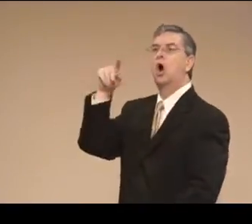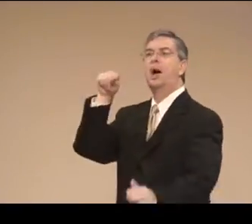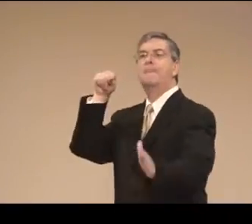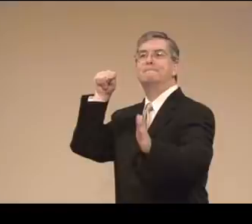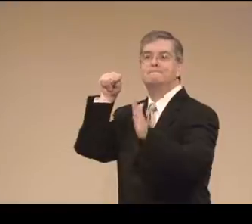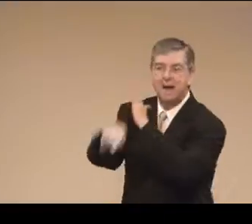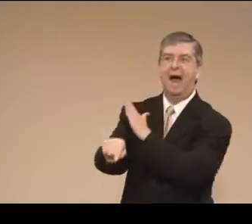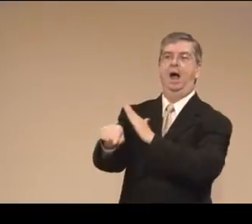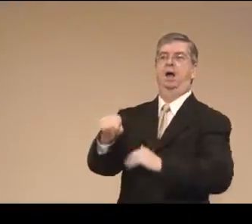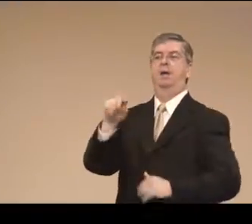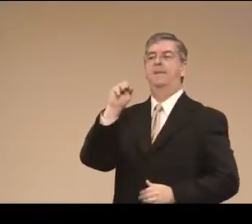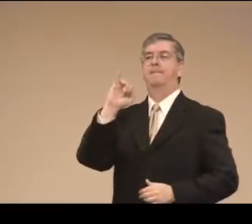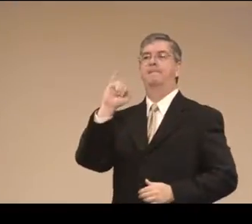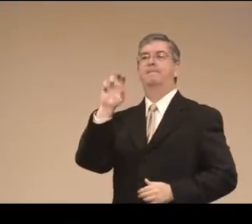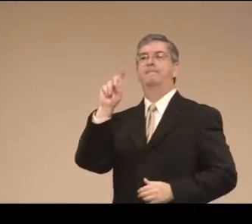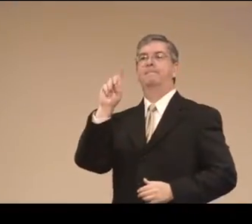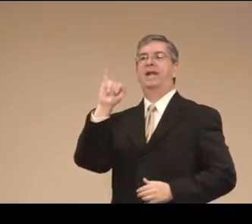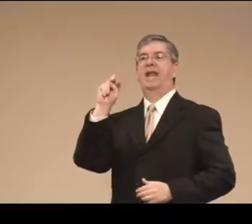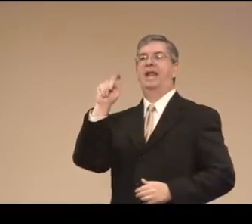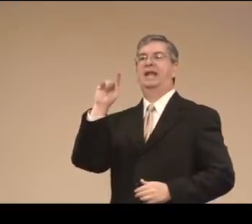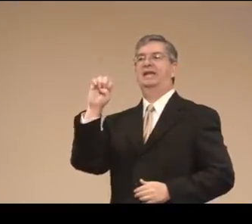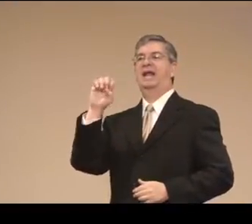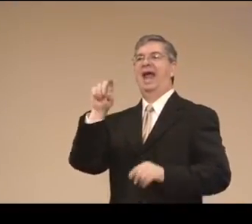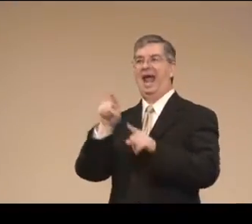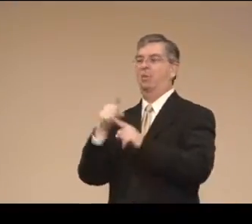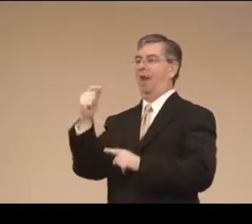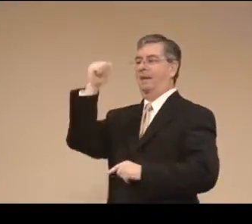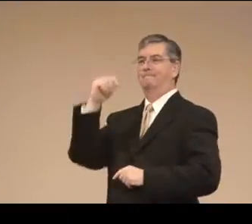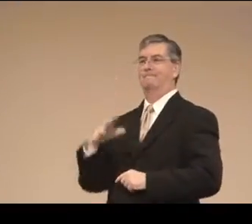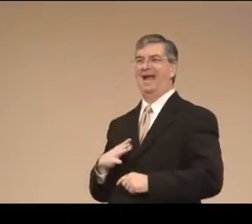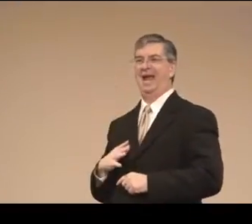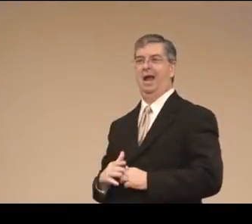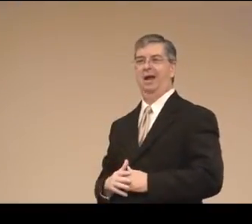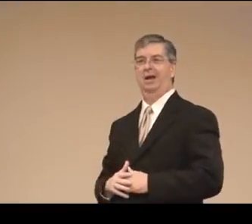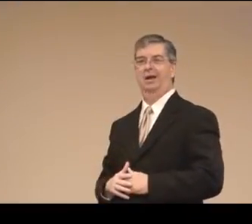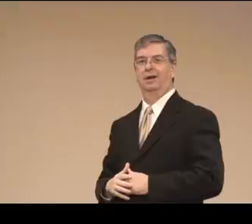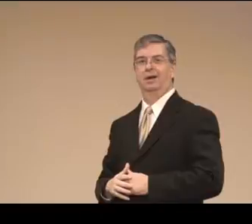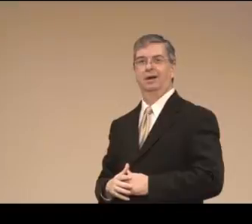and thou shalt smite the Midianites as one man.